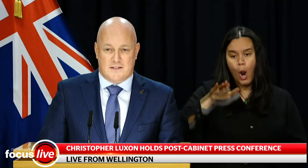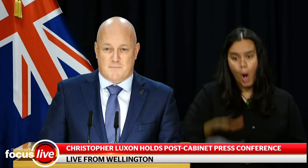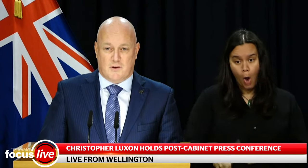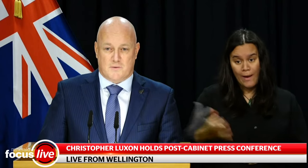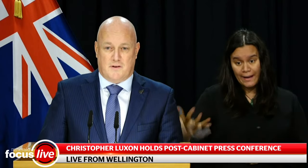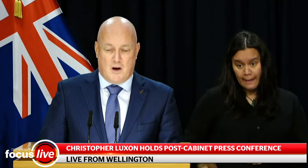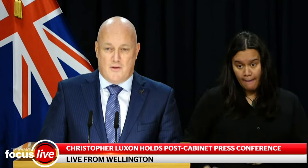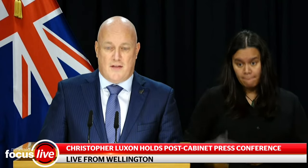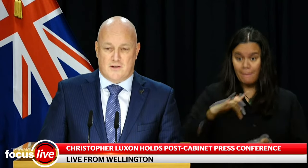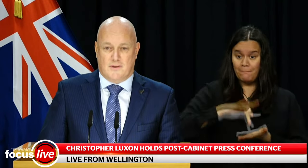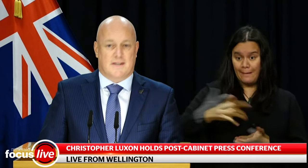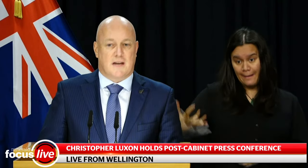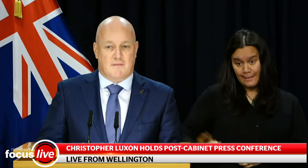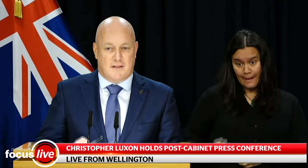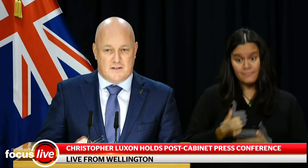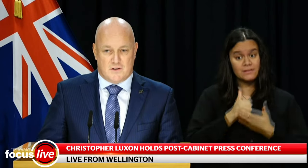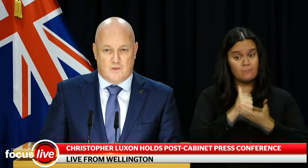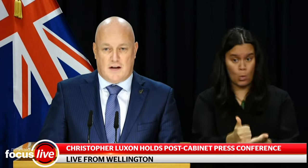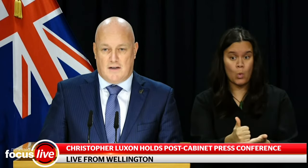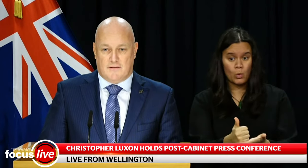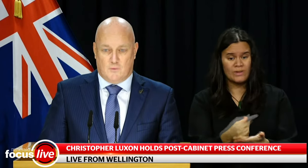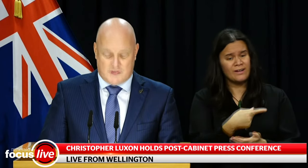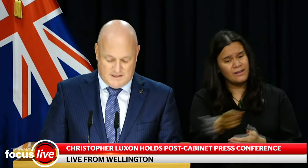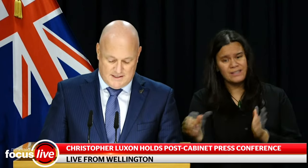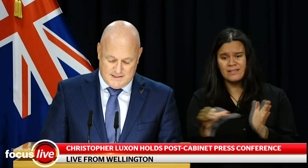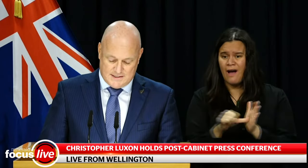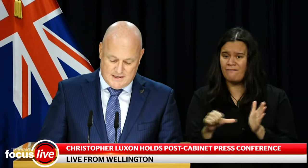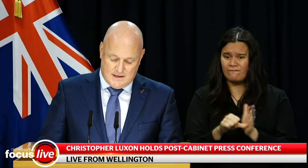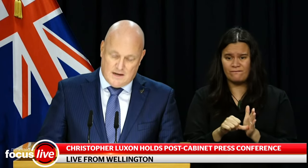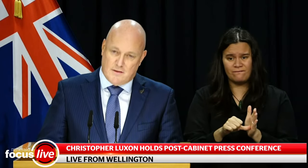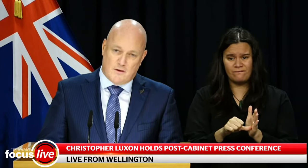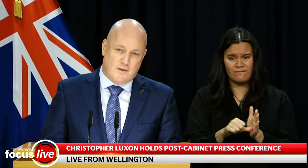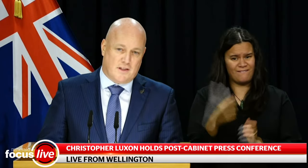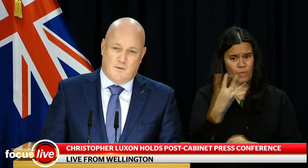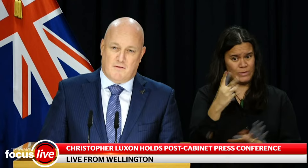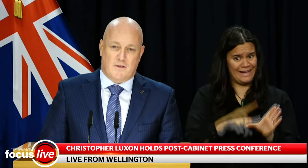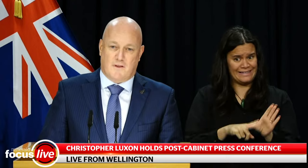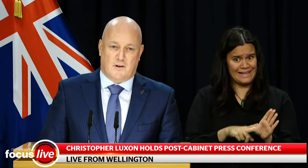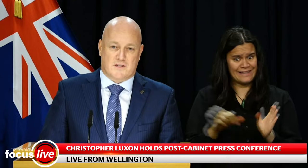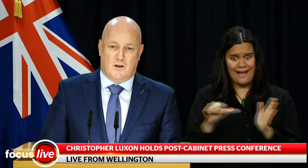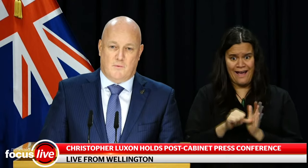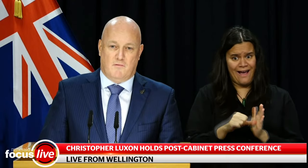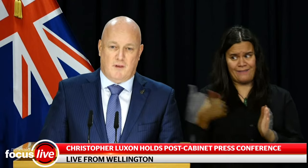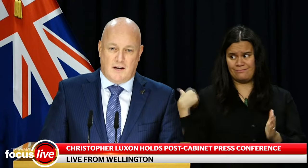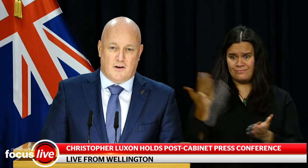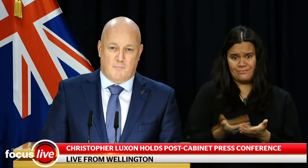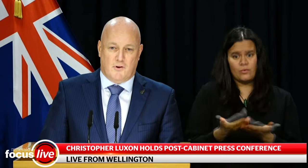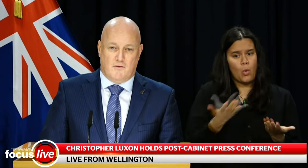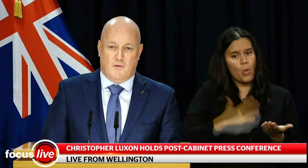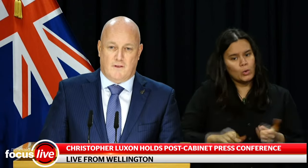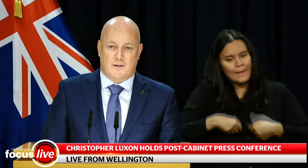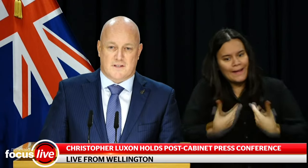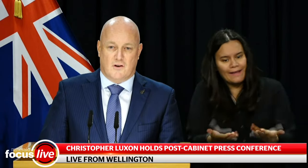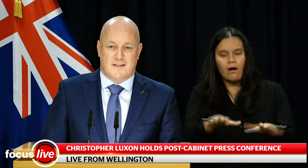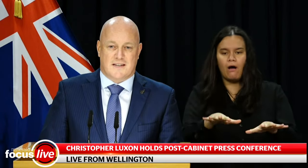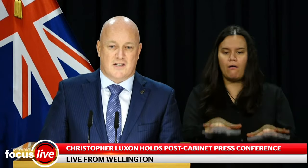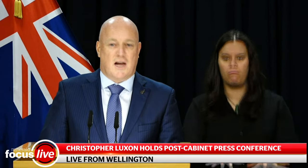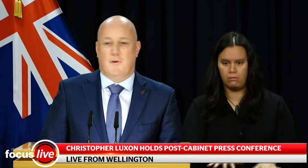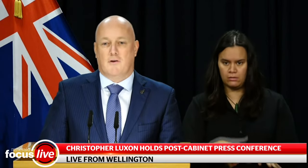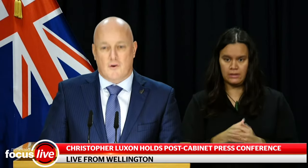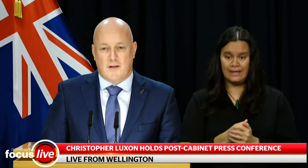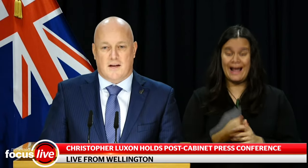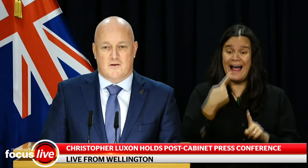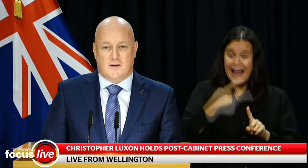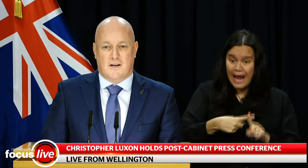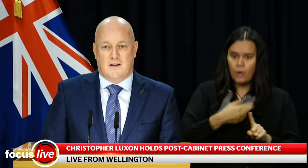New Zealanders because we know that they're doing it tough and they deserve it after 14 years. And the third thing that we're very focused on, and we've really got to put real focus on, is actually